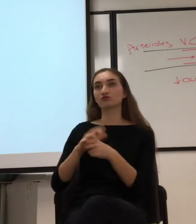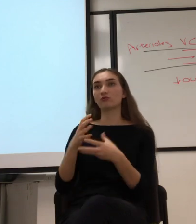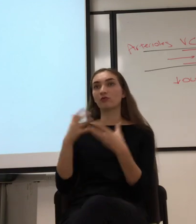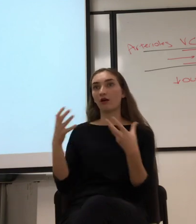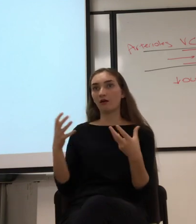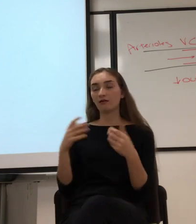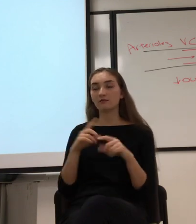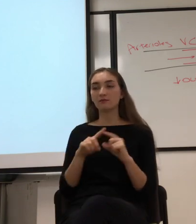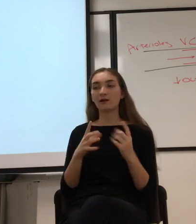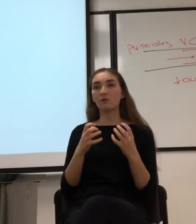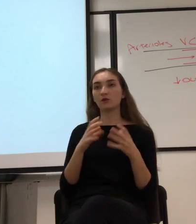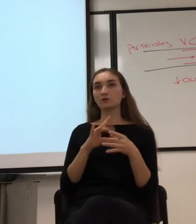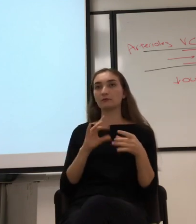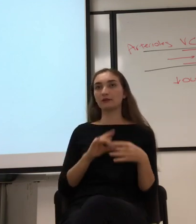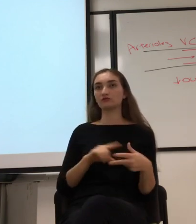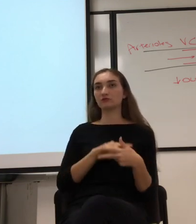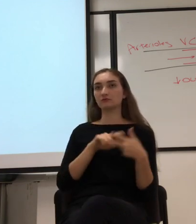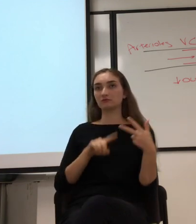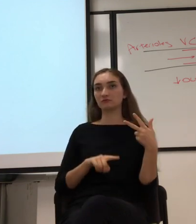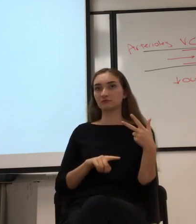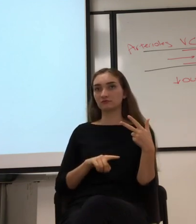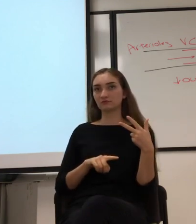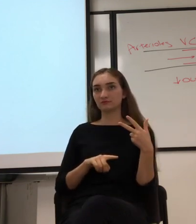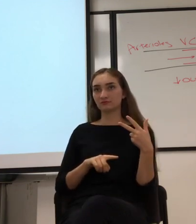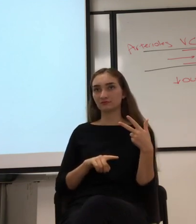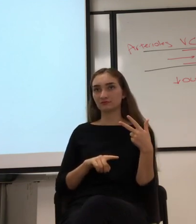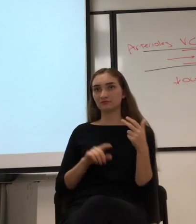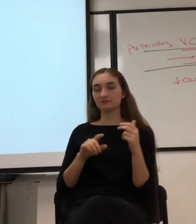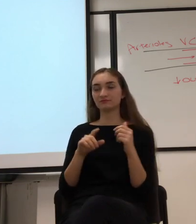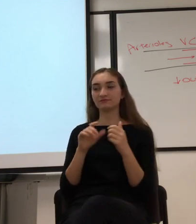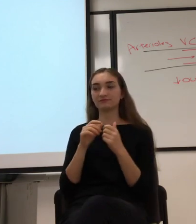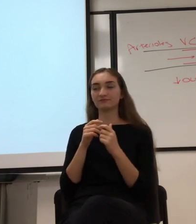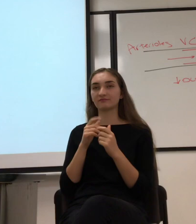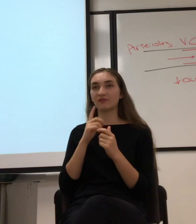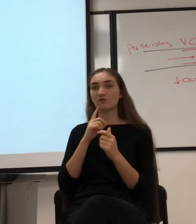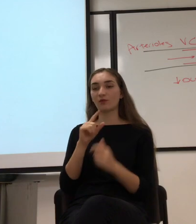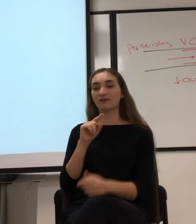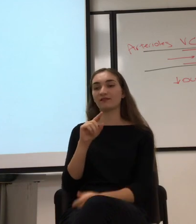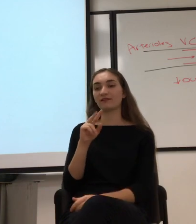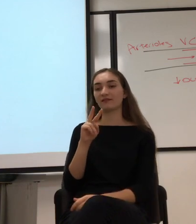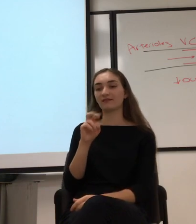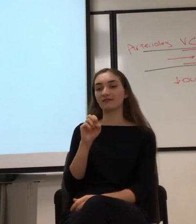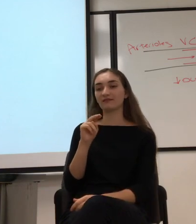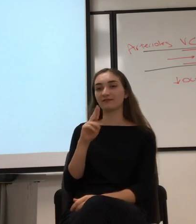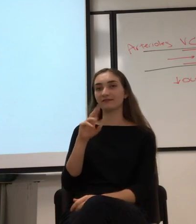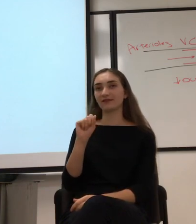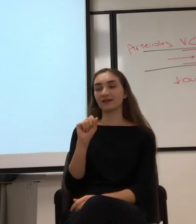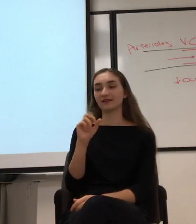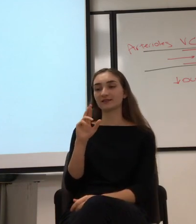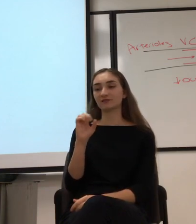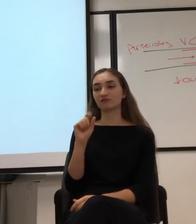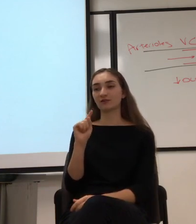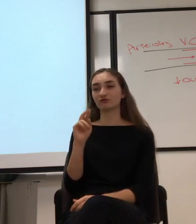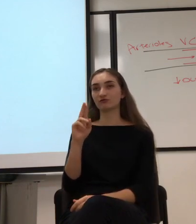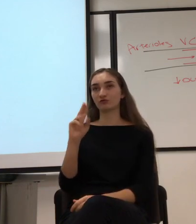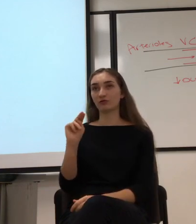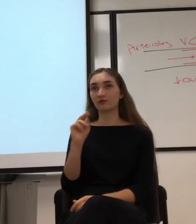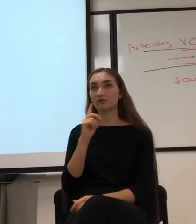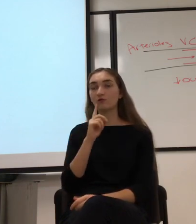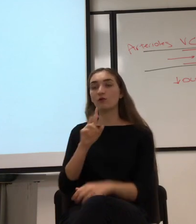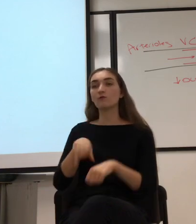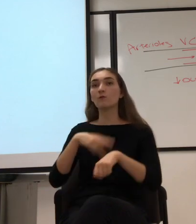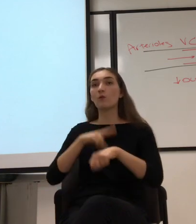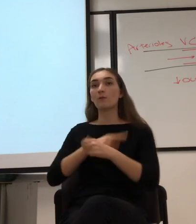that are considered modifications to help the venous return. Because under normal